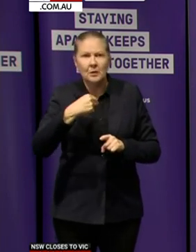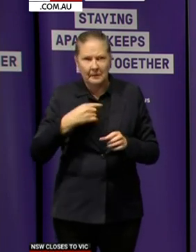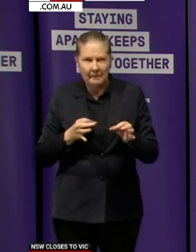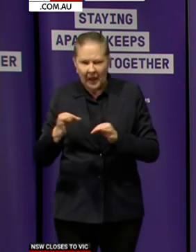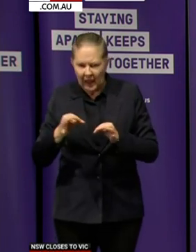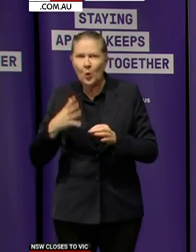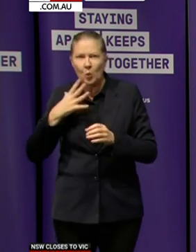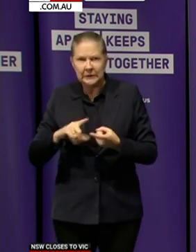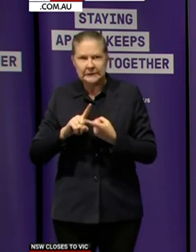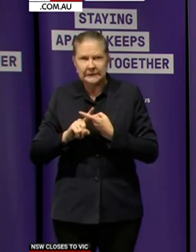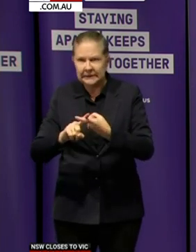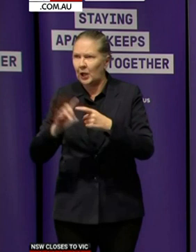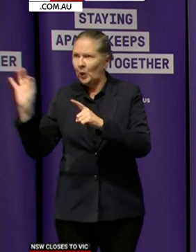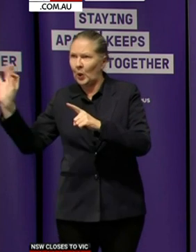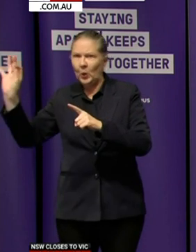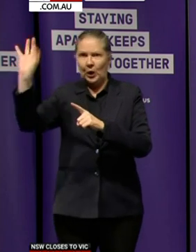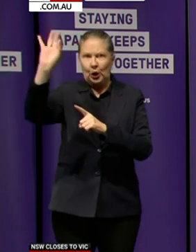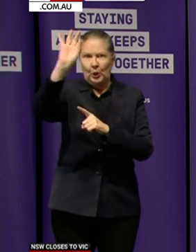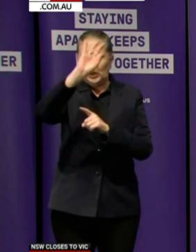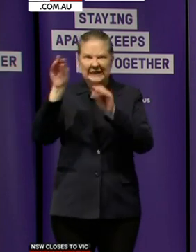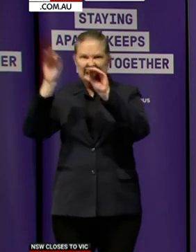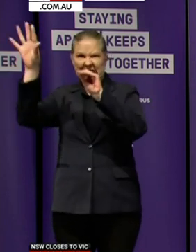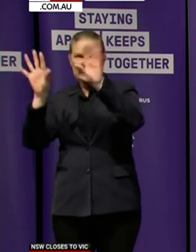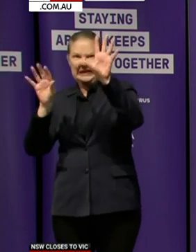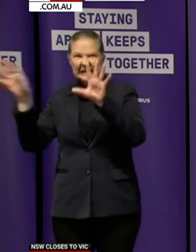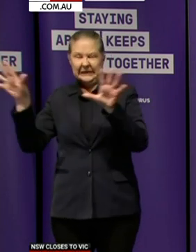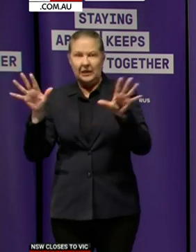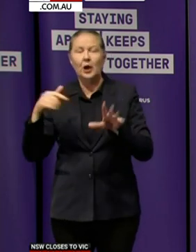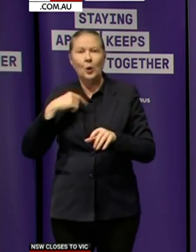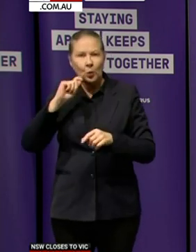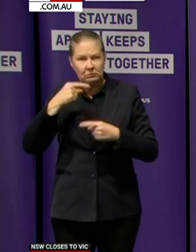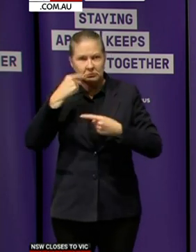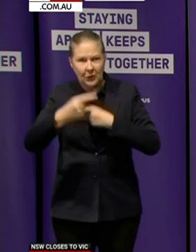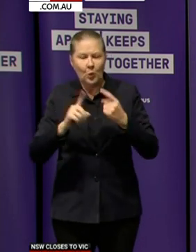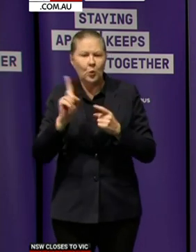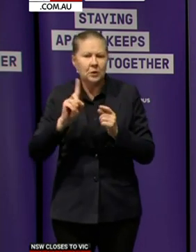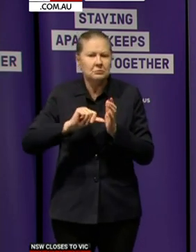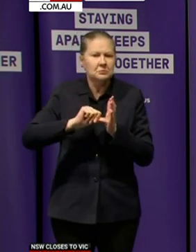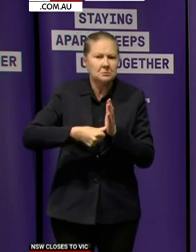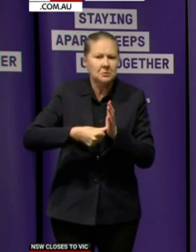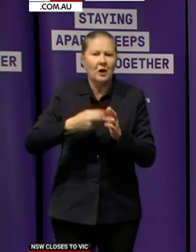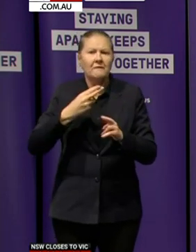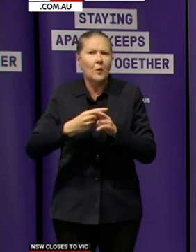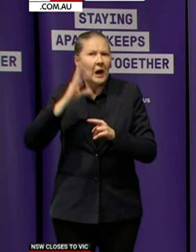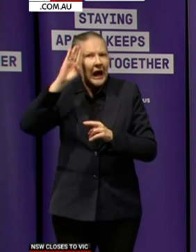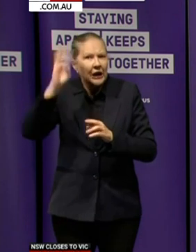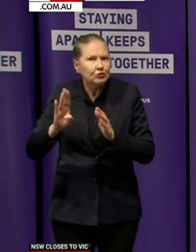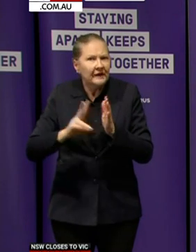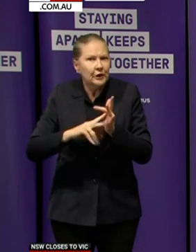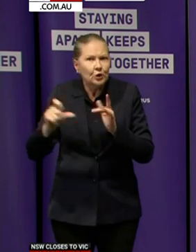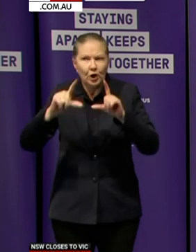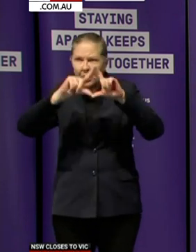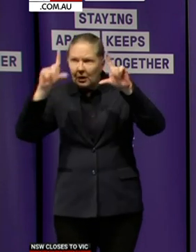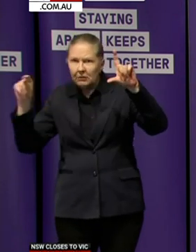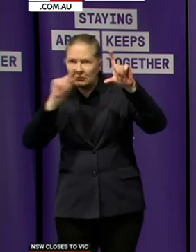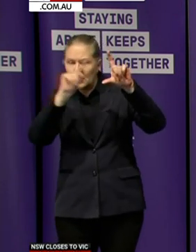be before you again talking about further easing of restrictions in regional Victoria. That's not for today. I do hope that is